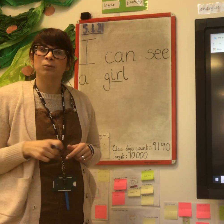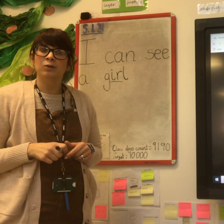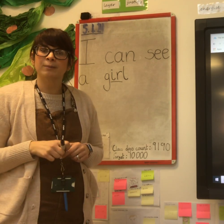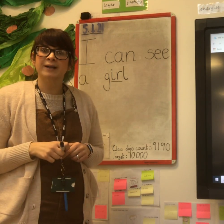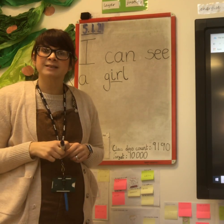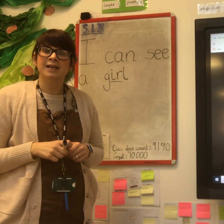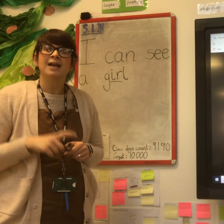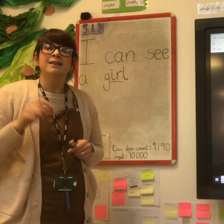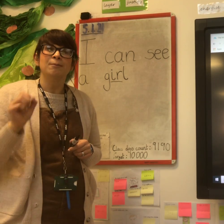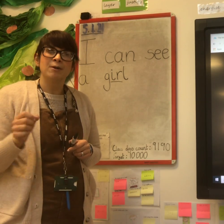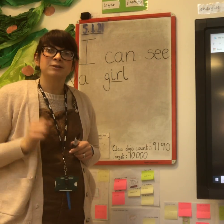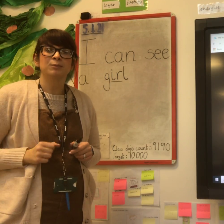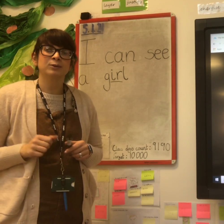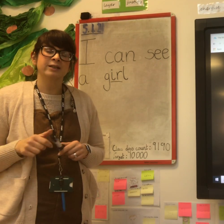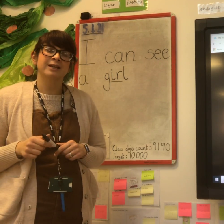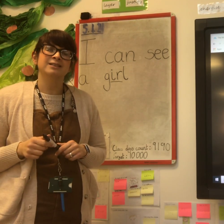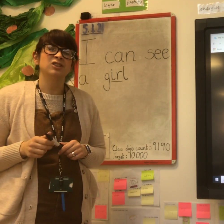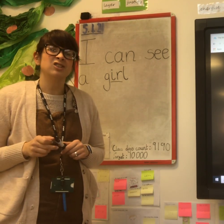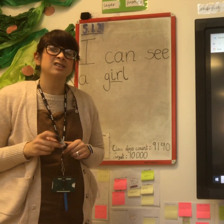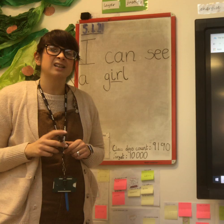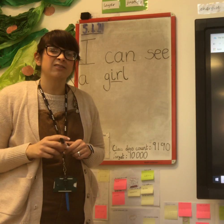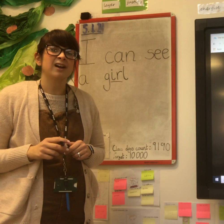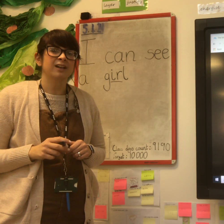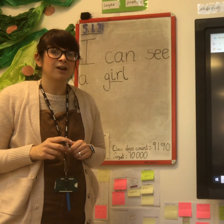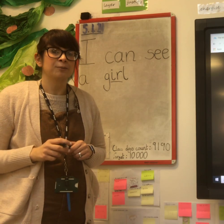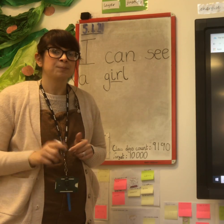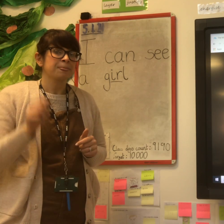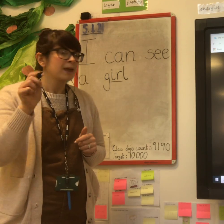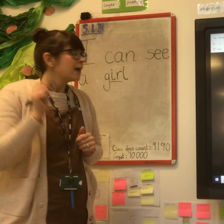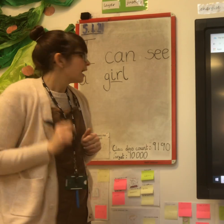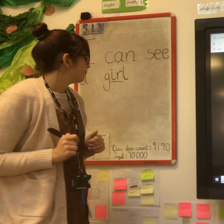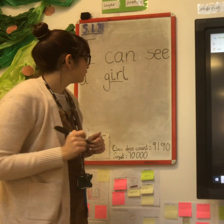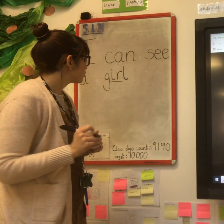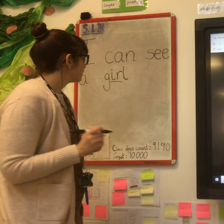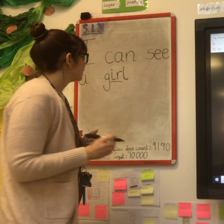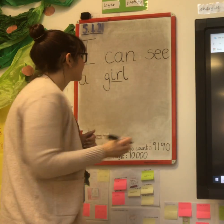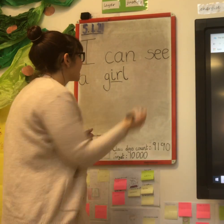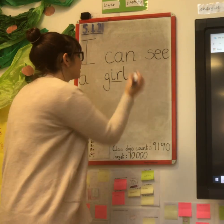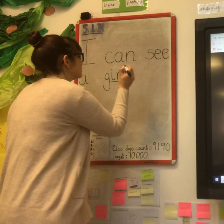worry about it. The most important thing is that you just give it a go. And before I forget, I'm just going